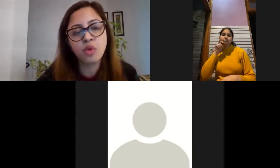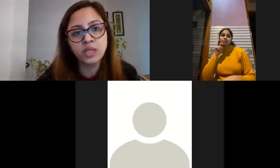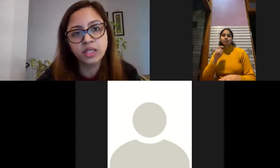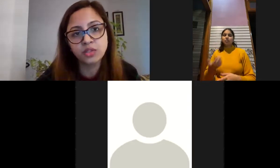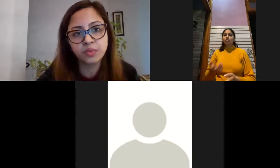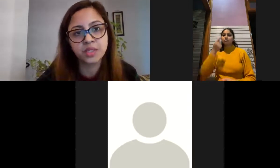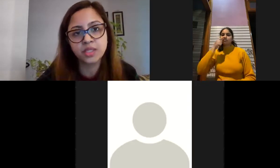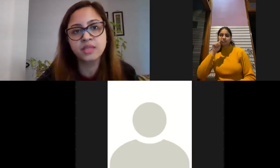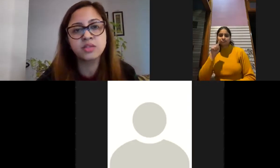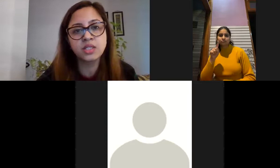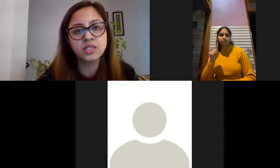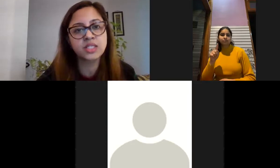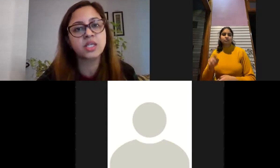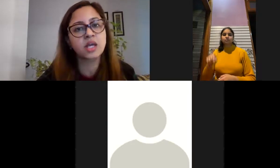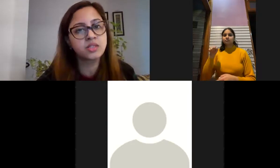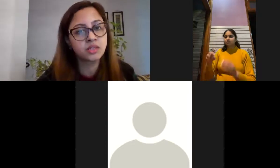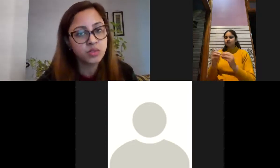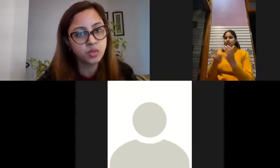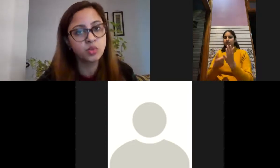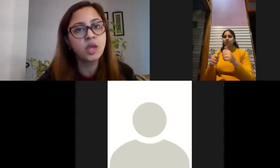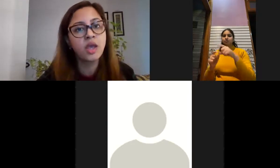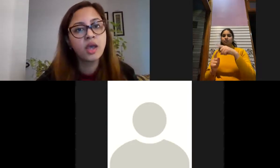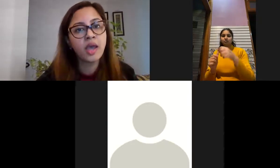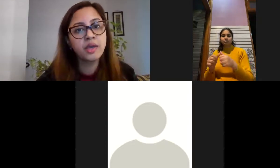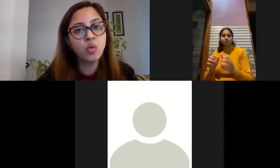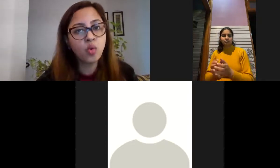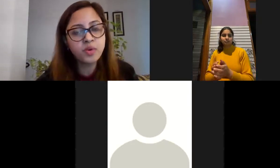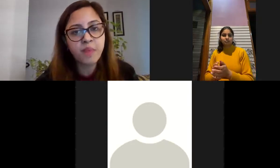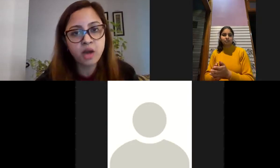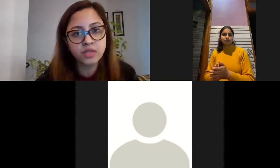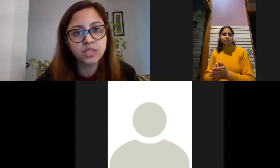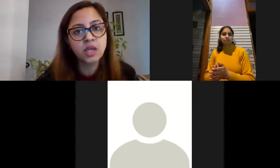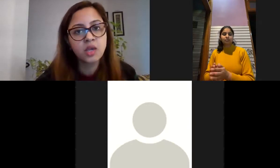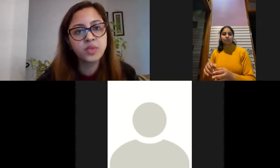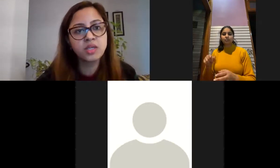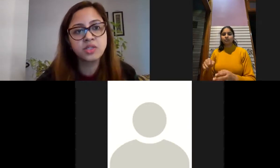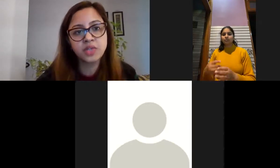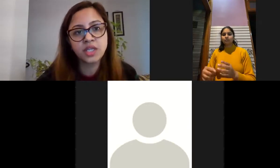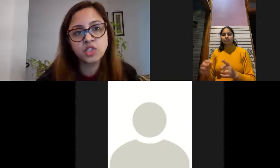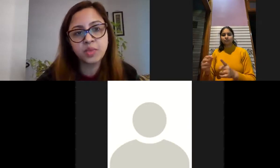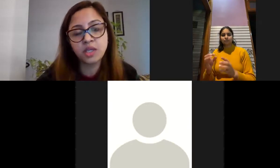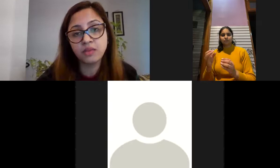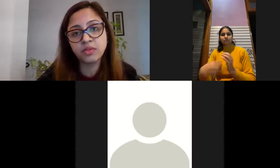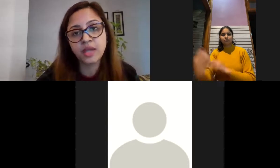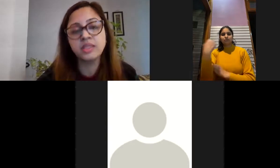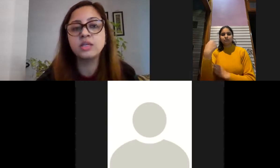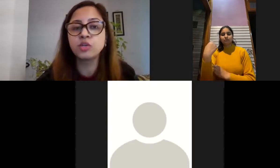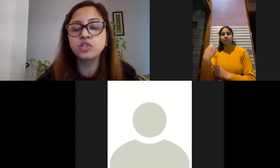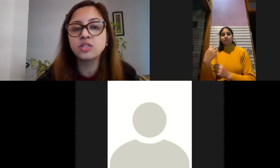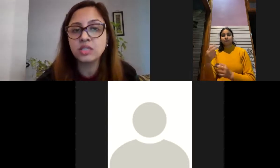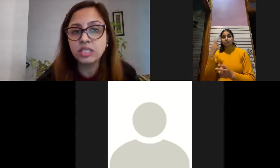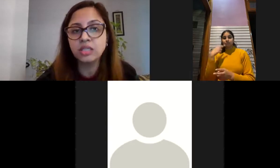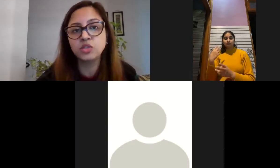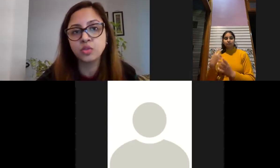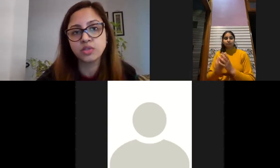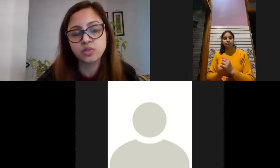not formulated for Bertha, and the reader is accustomed to and overpowered with her deranged behavior and the